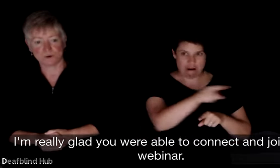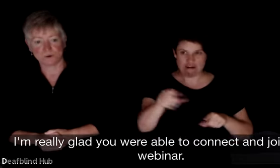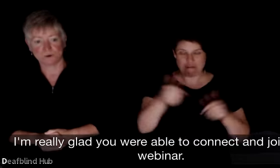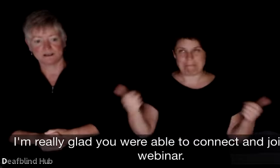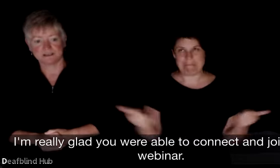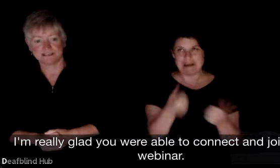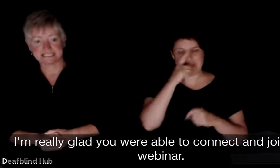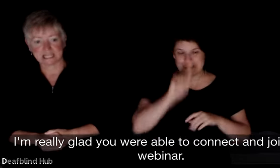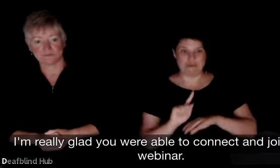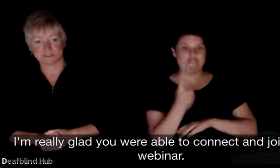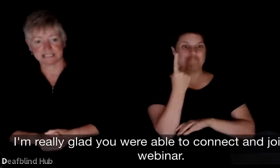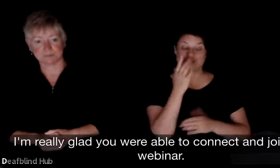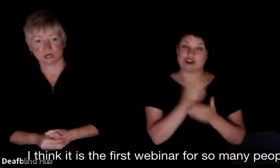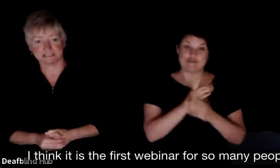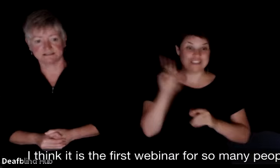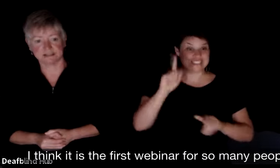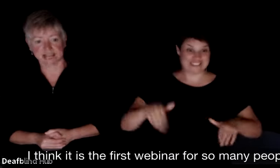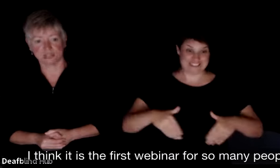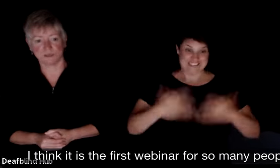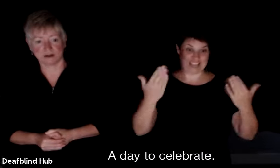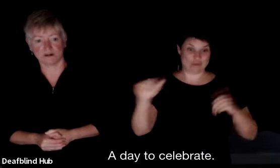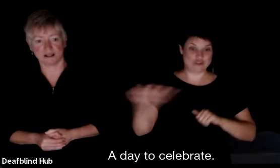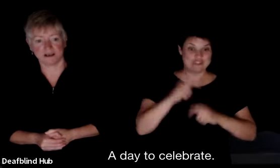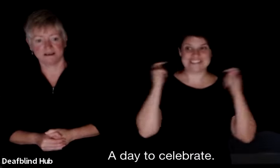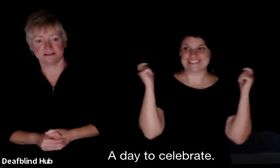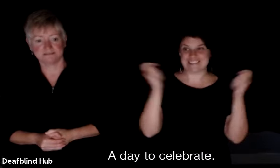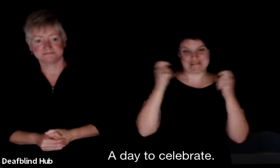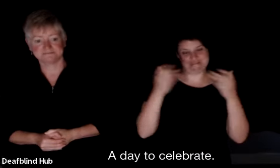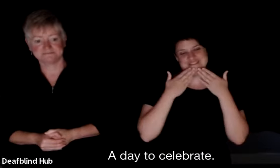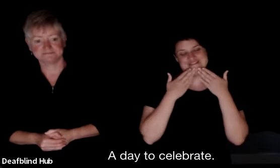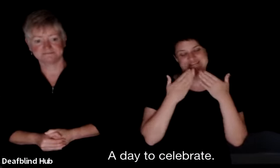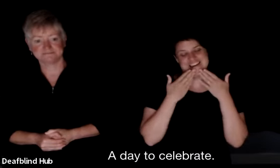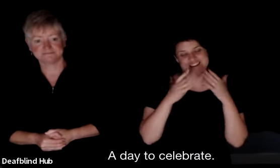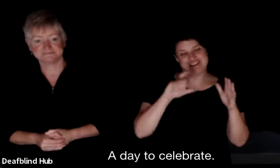a day to celebrate. Thank you, Carol.